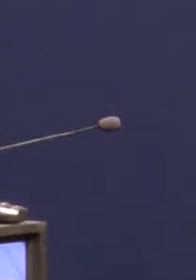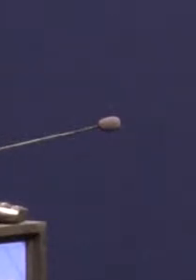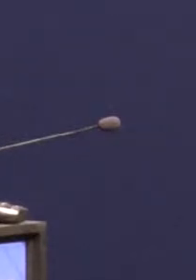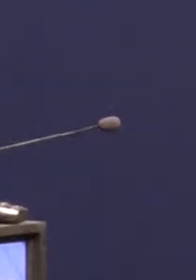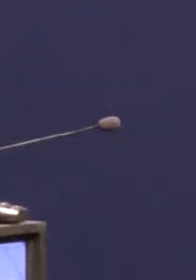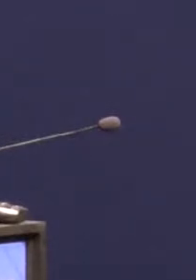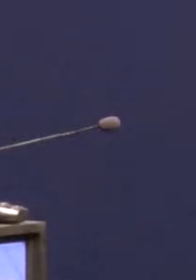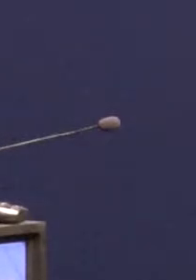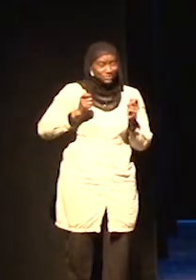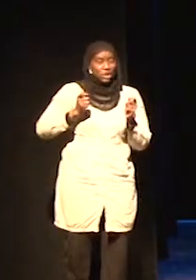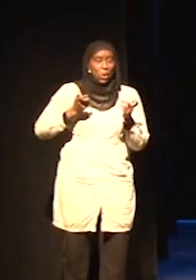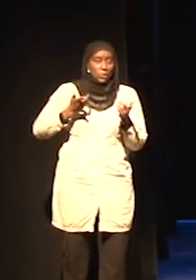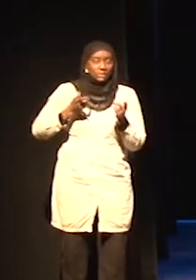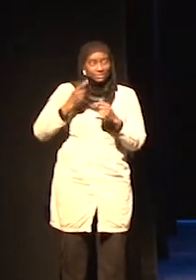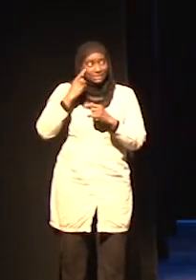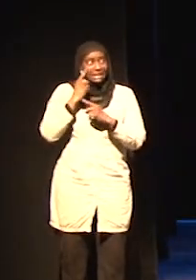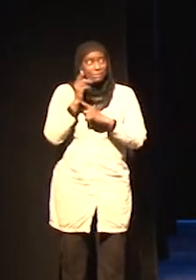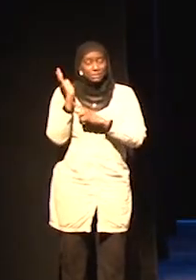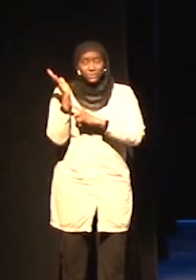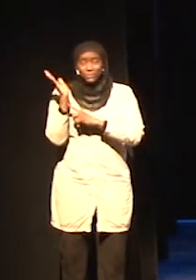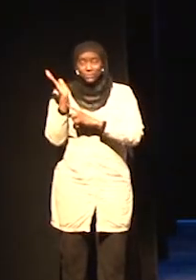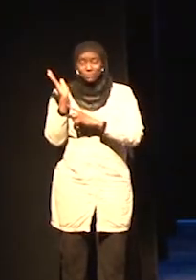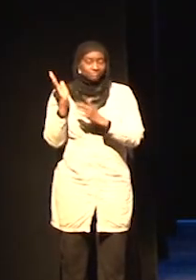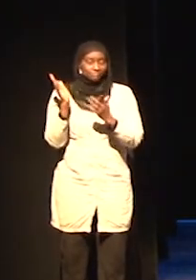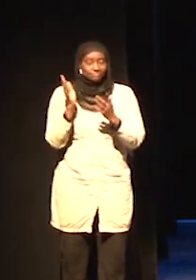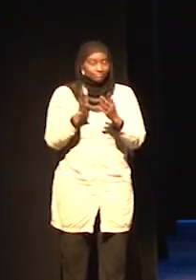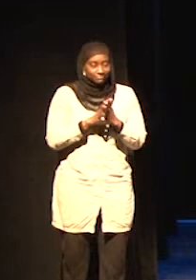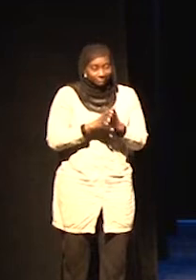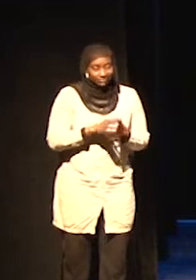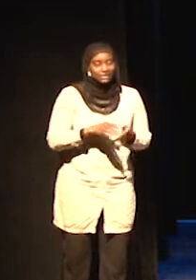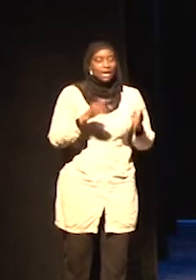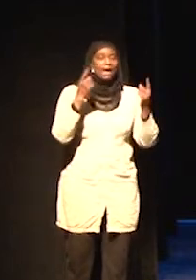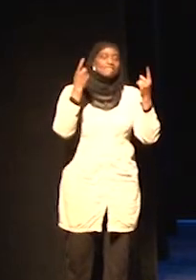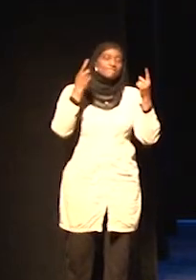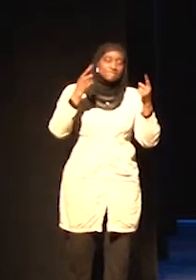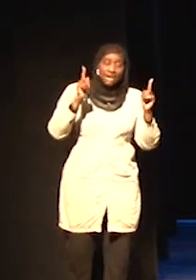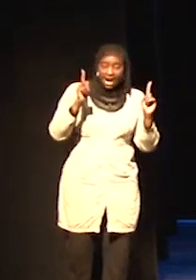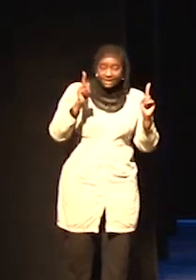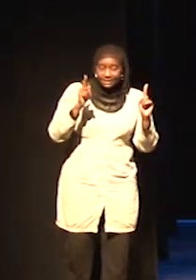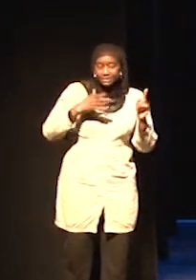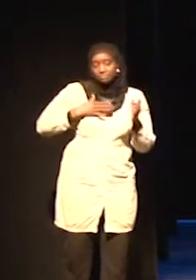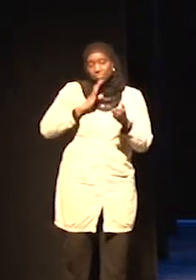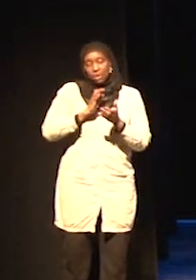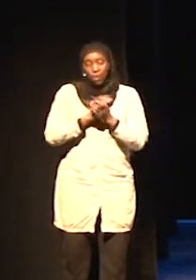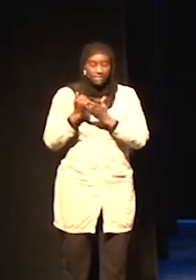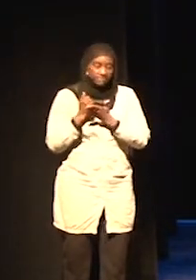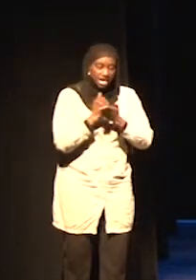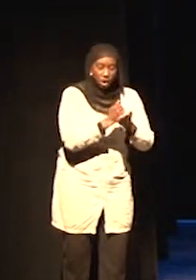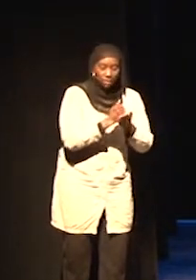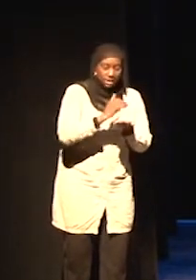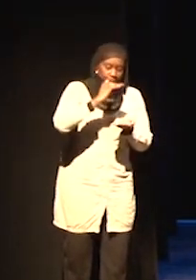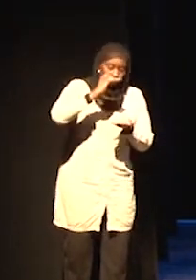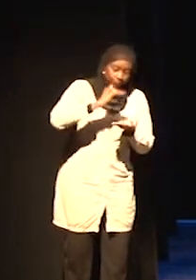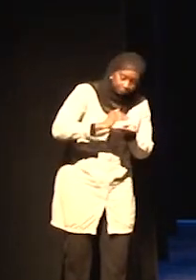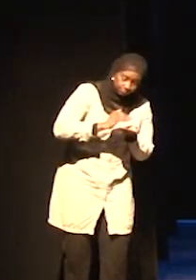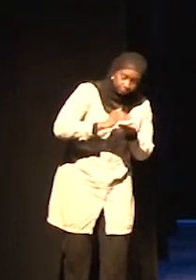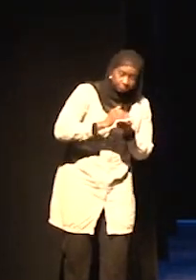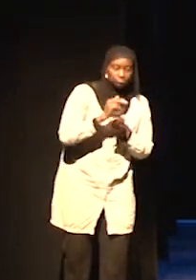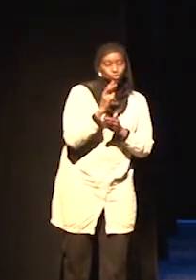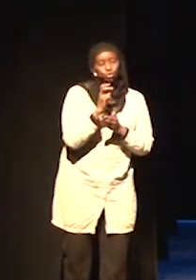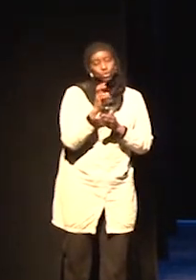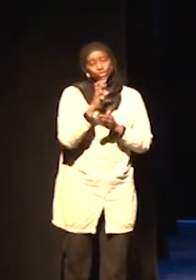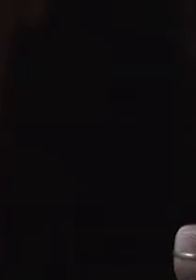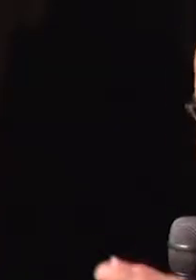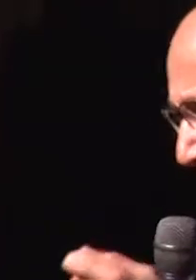So we narrowed it down, and we brought it to 260 words. And the rest is